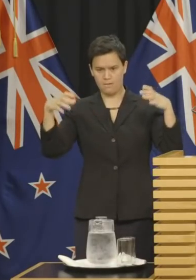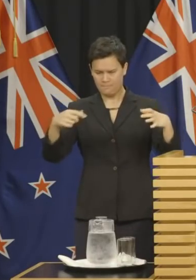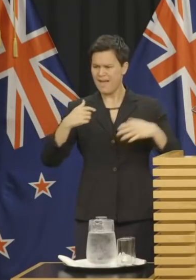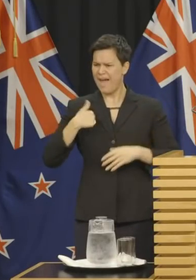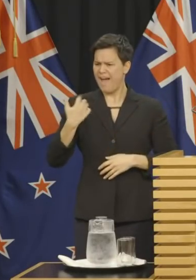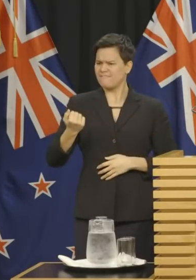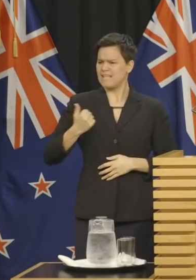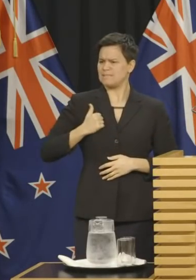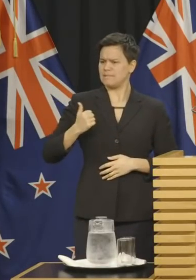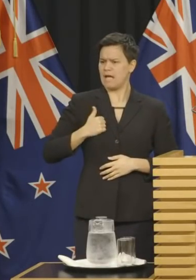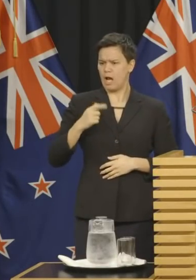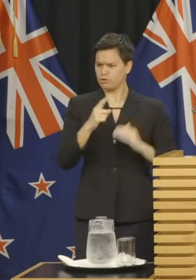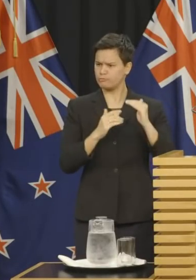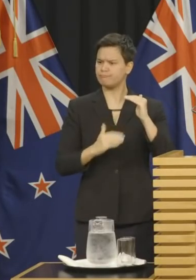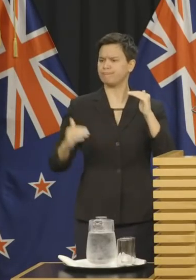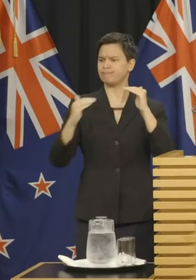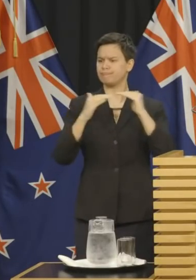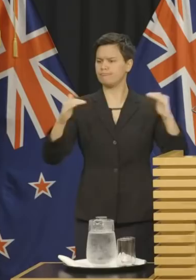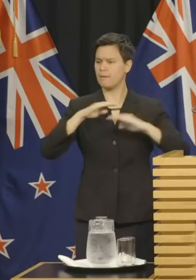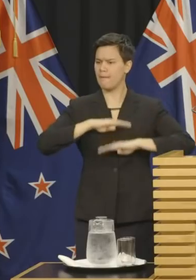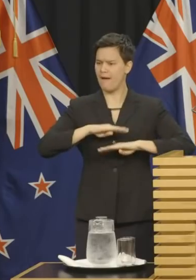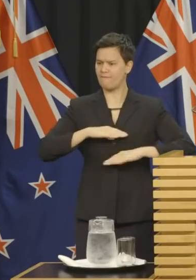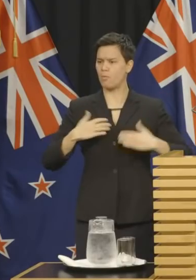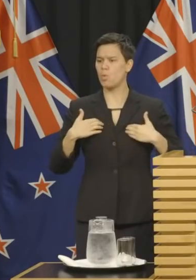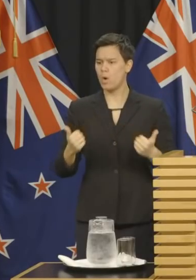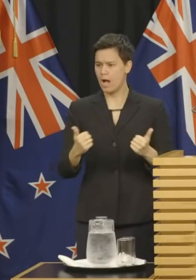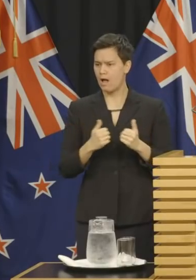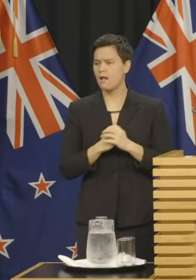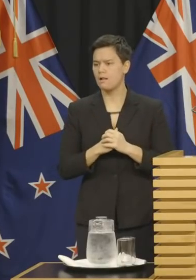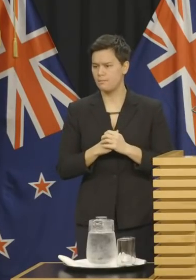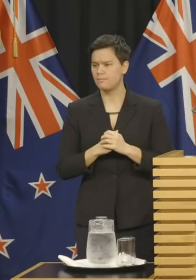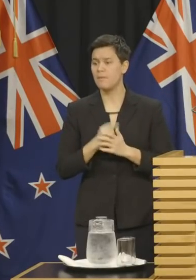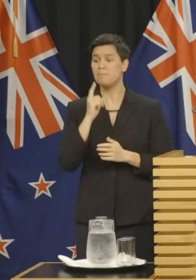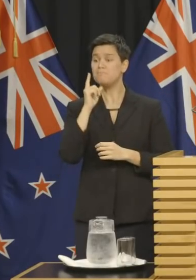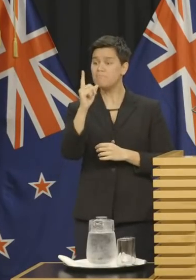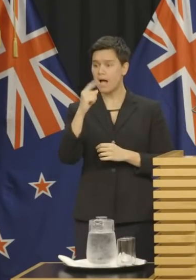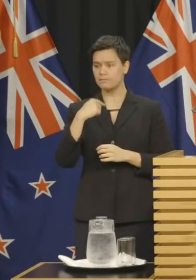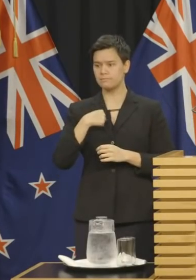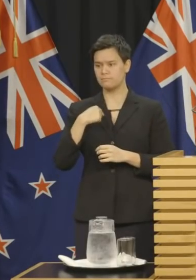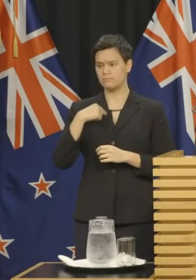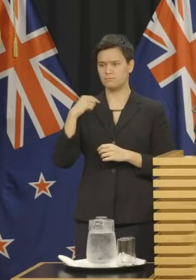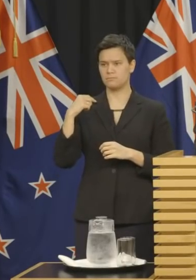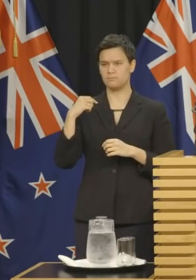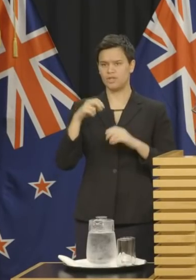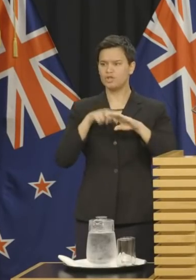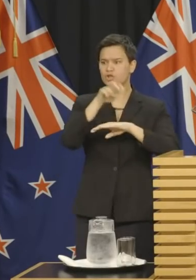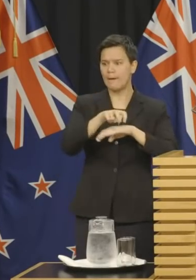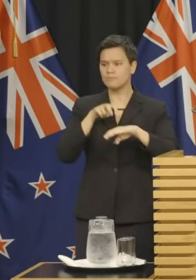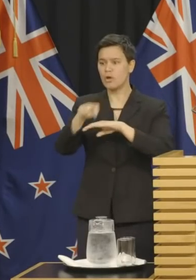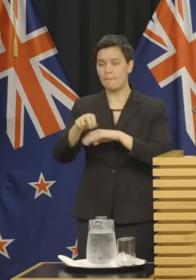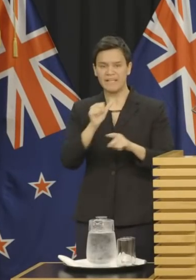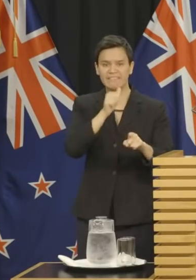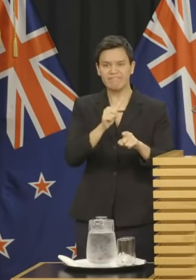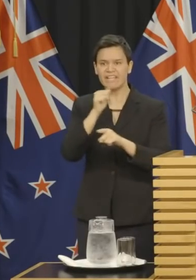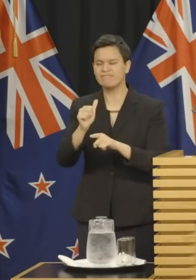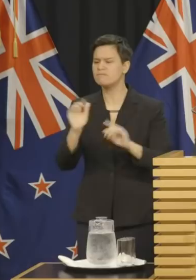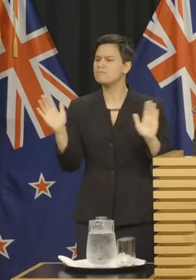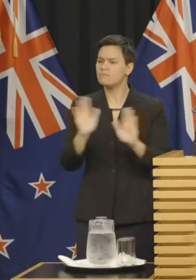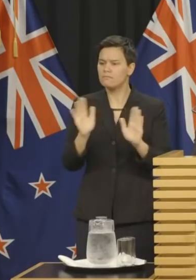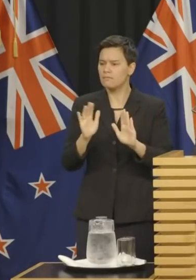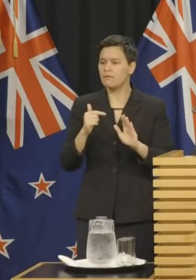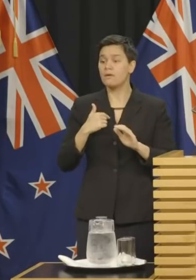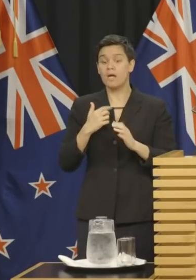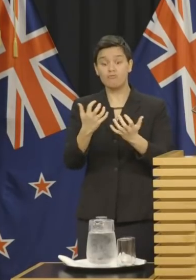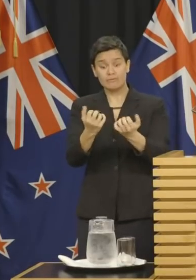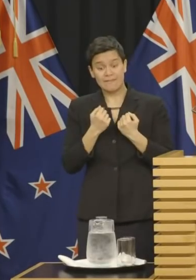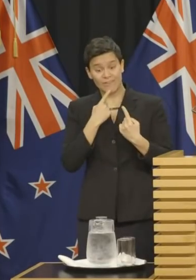course, I will make a judgment on the individual circumstances that I'm presented with rather than hypothetical situations. What